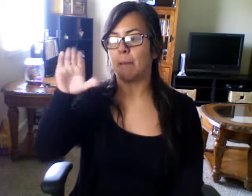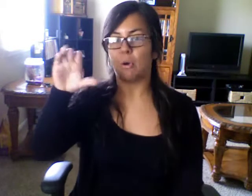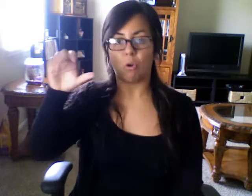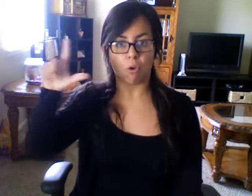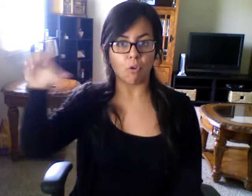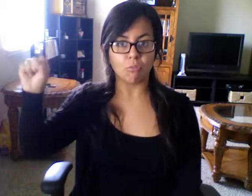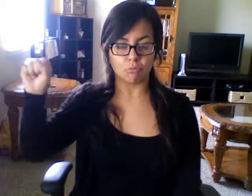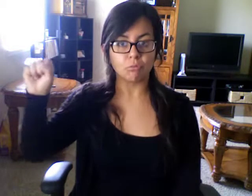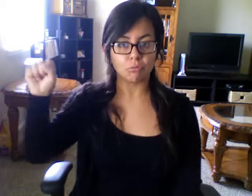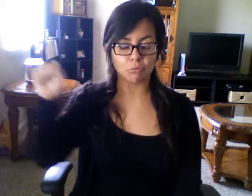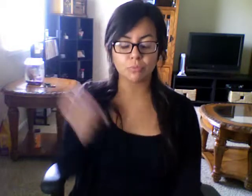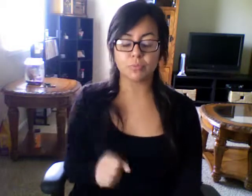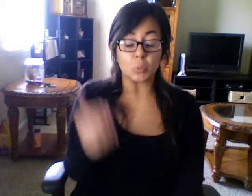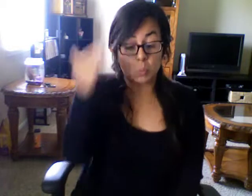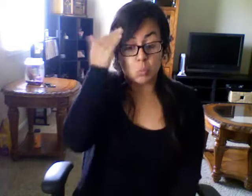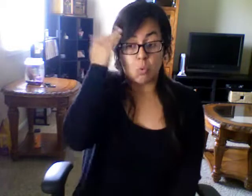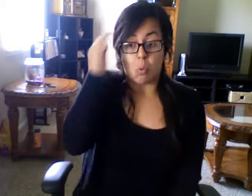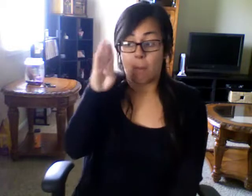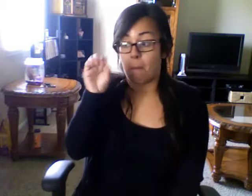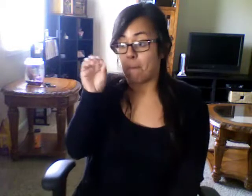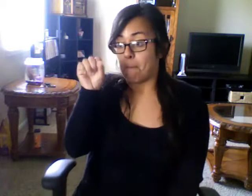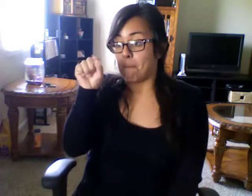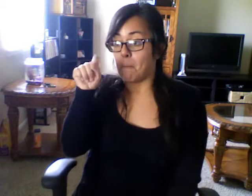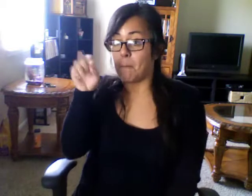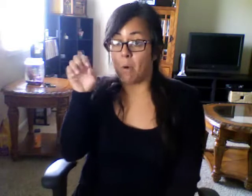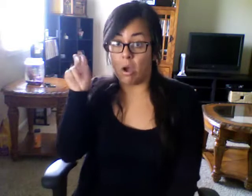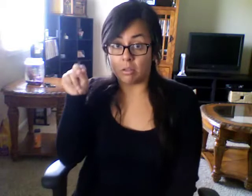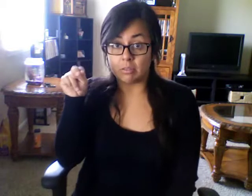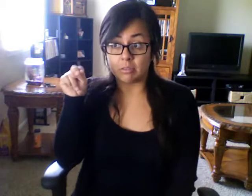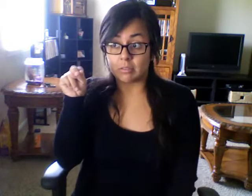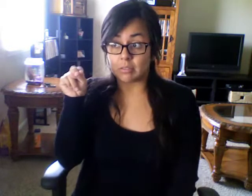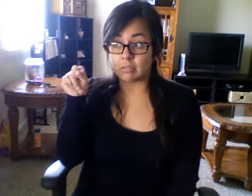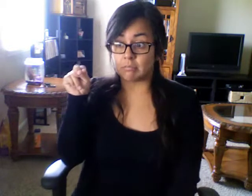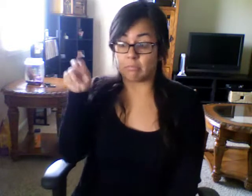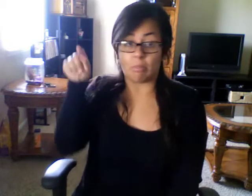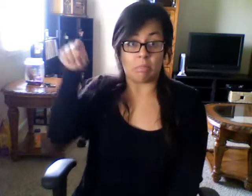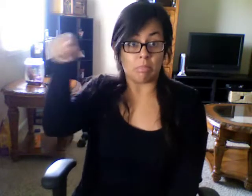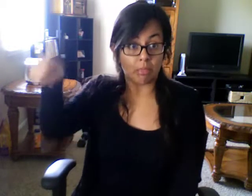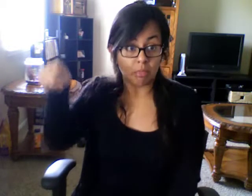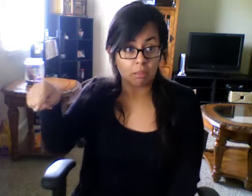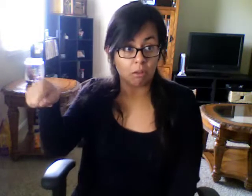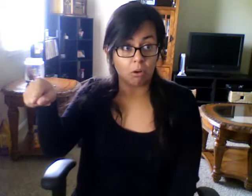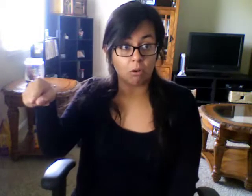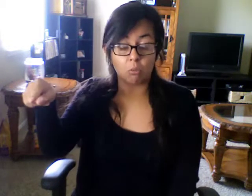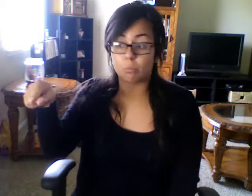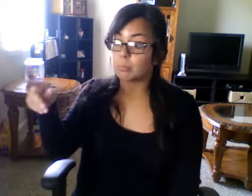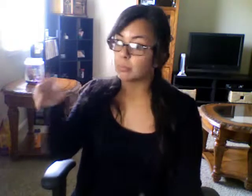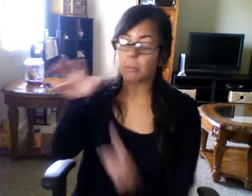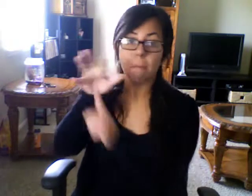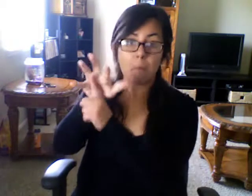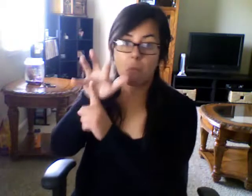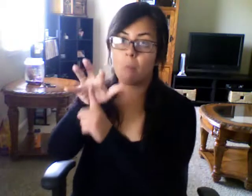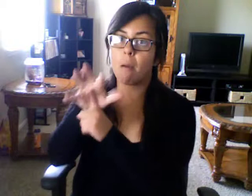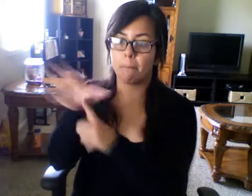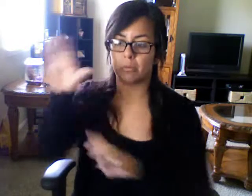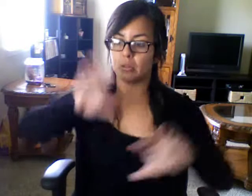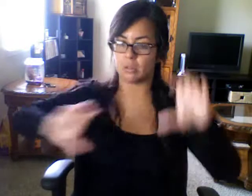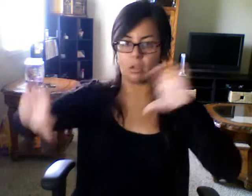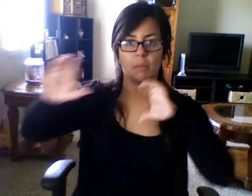You can't roll a stop sign in Cambridge without hitting a graduate student. The bar is called the Miracle of Science. The billboards